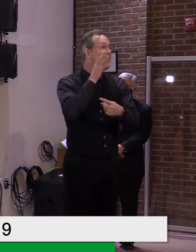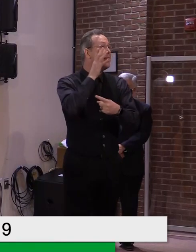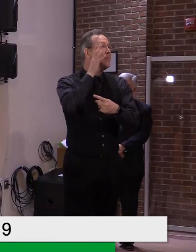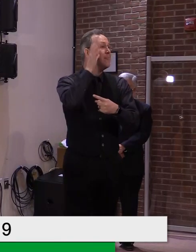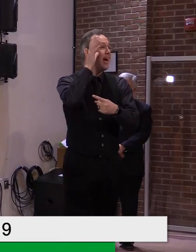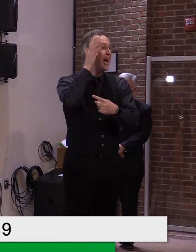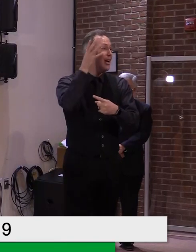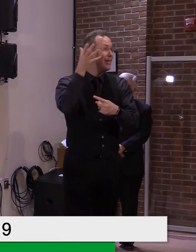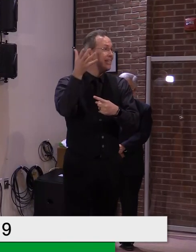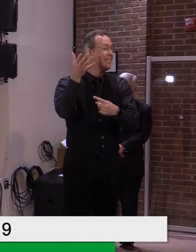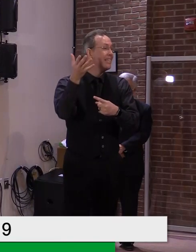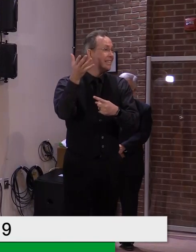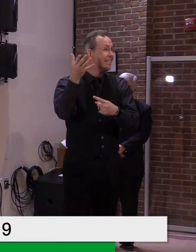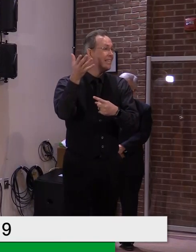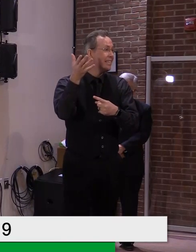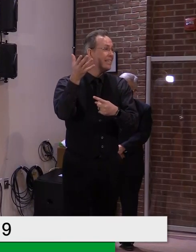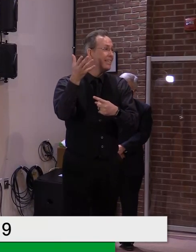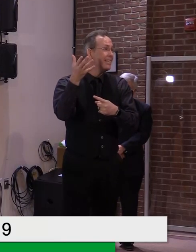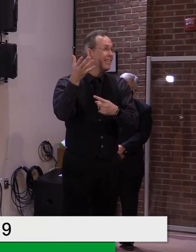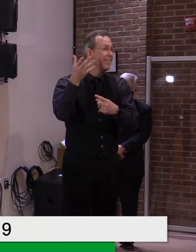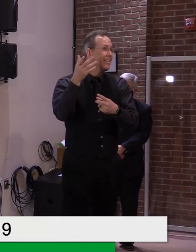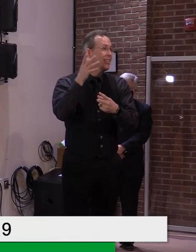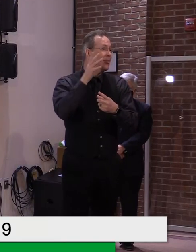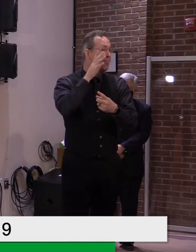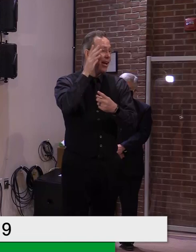the person turns 18 years of age.